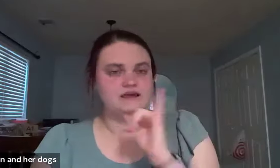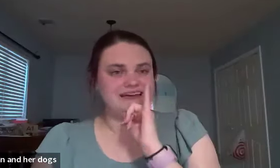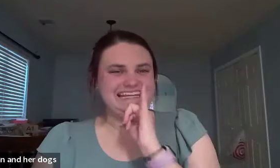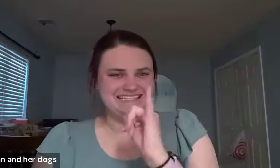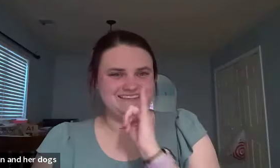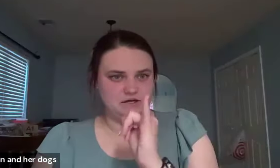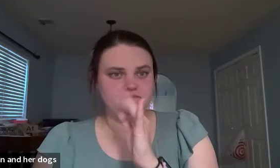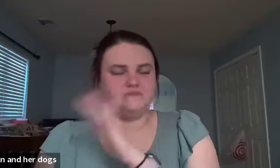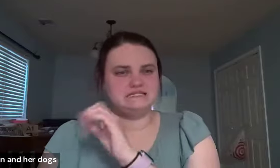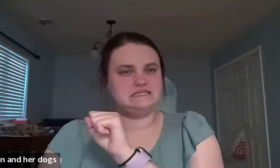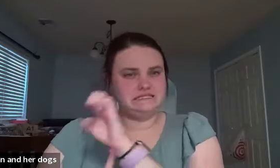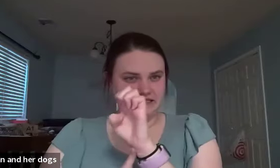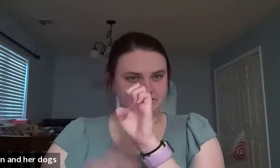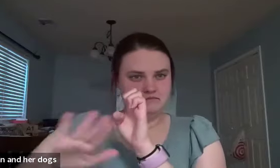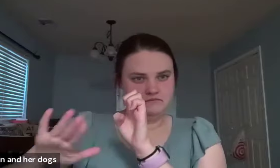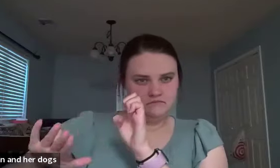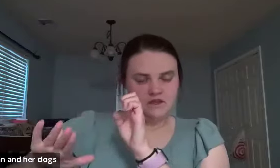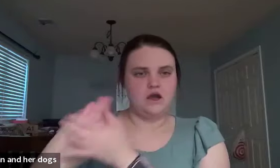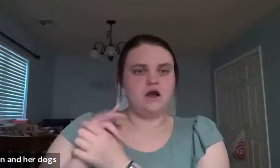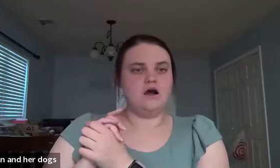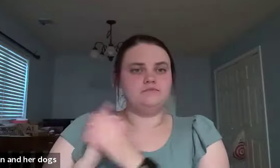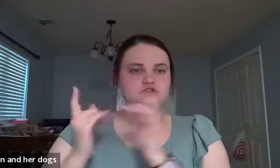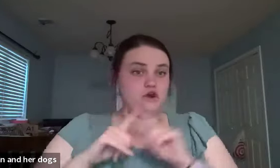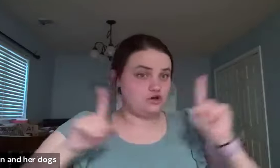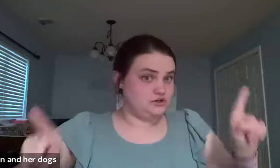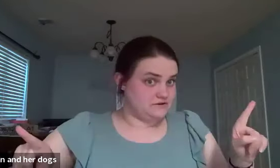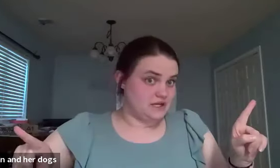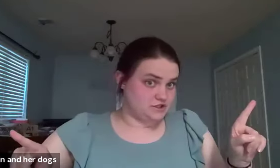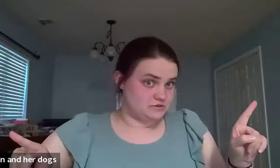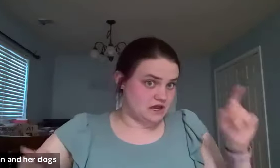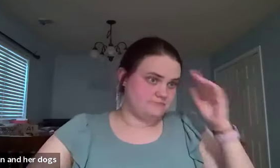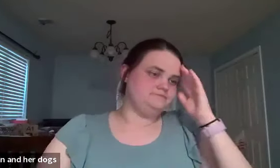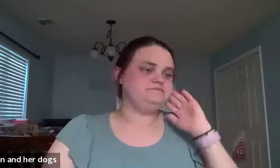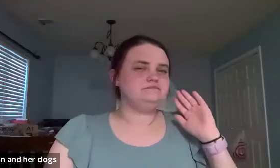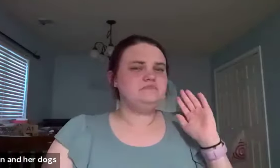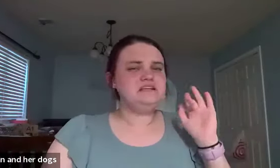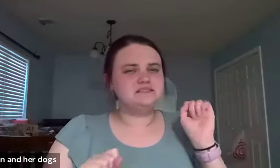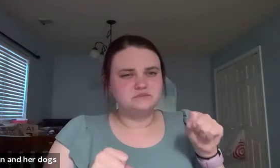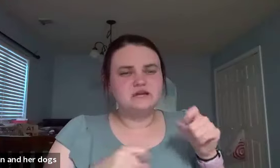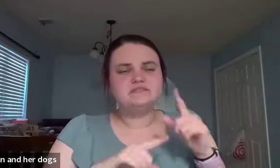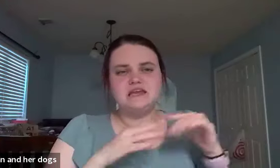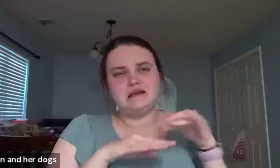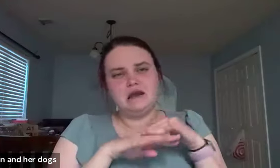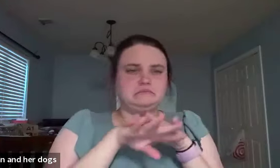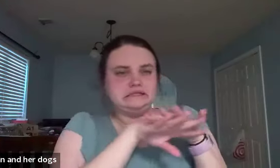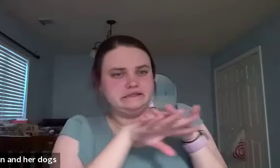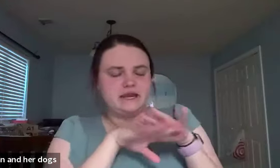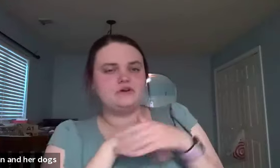I add that is in there. That's the C. So there are two different languages with that. Sometimes they can kind of blend